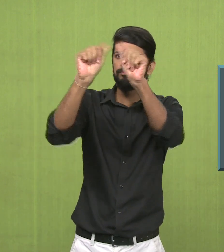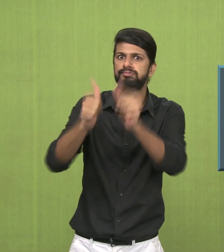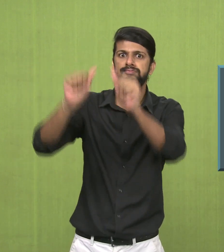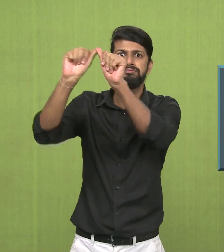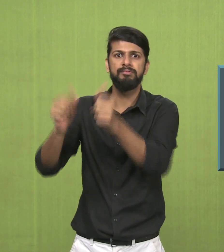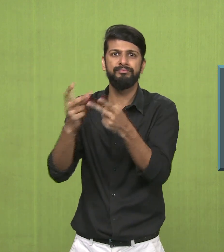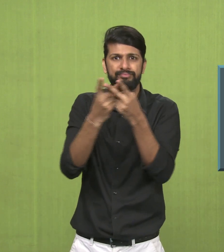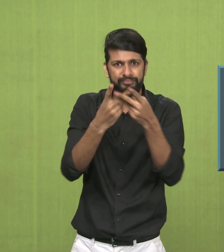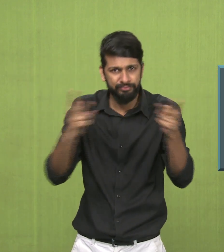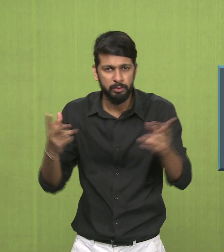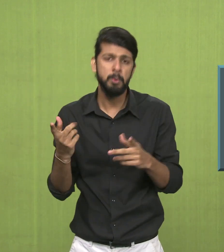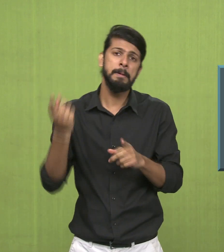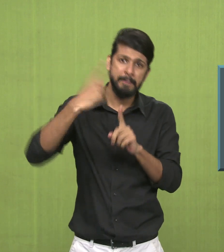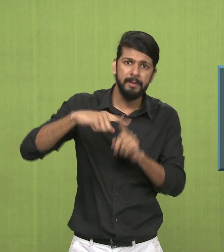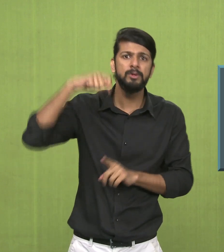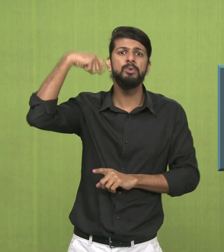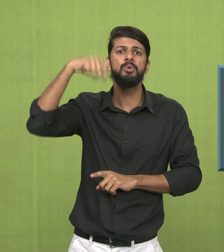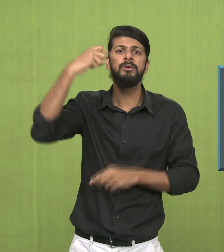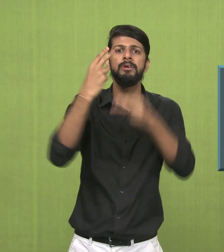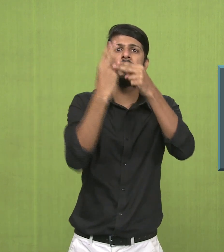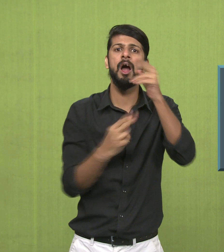dance and calendar art.